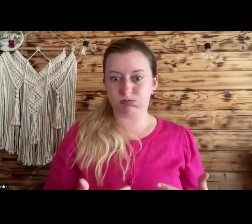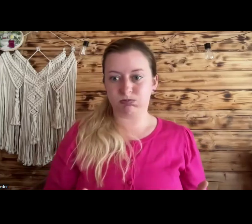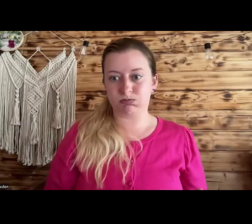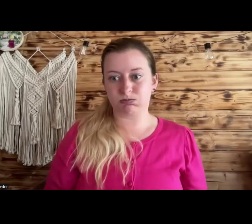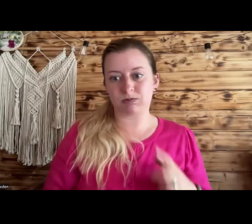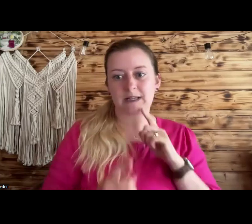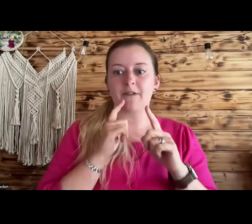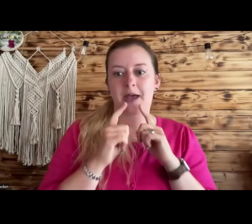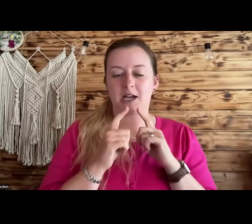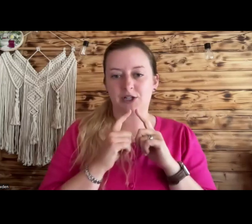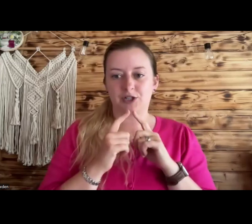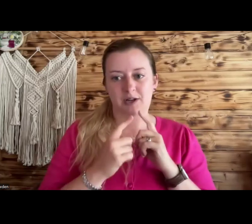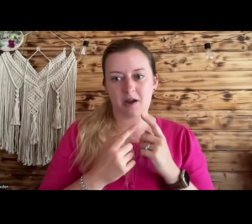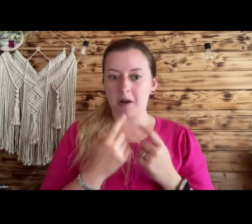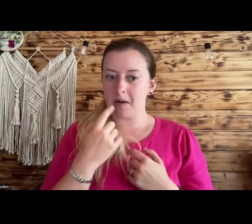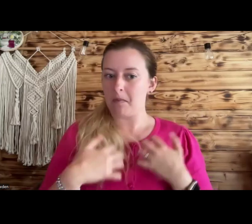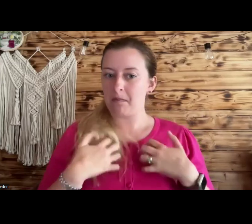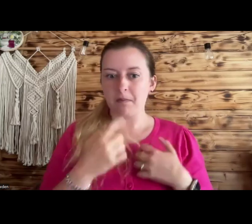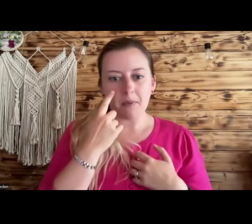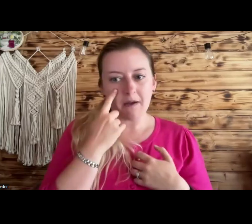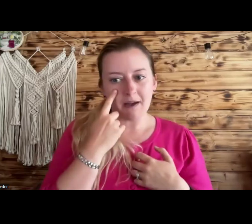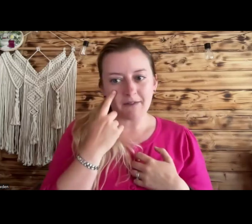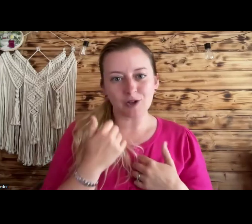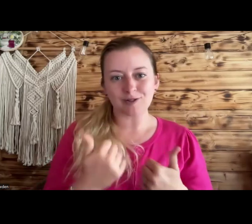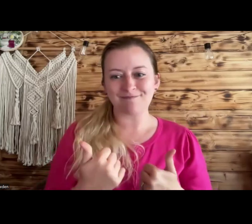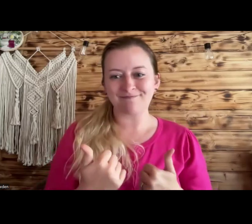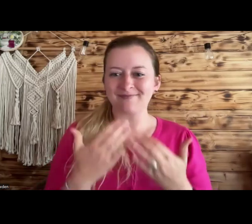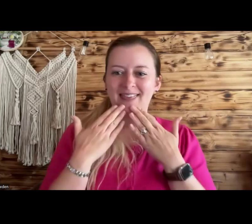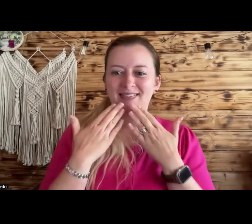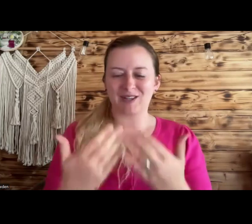But this one I think is one to try. Thank you.